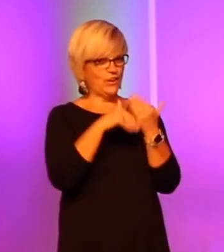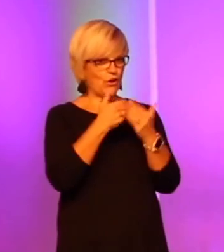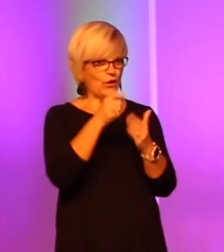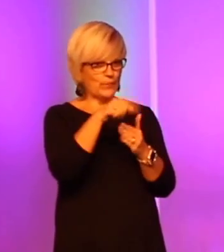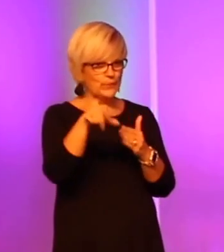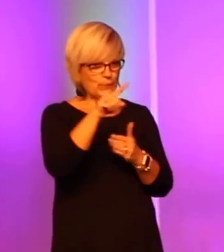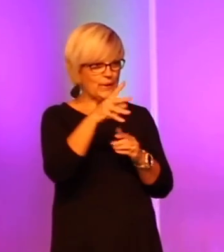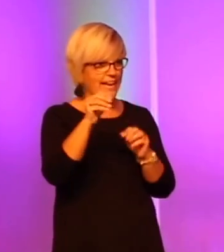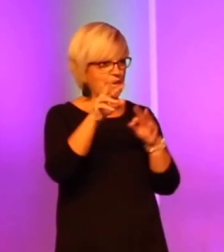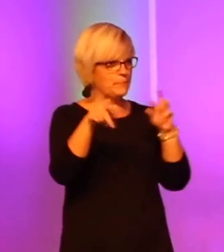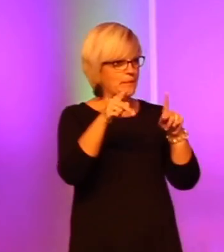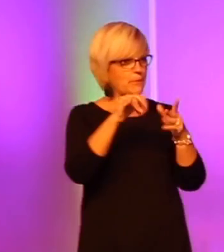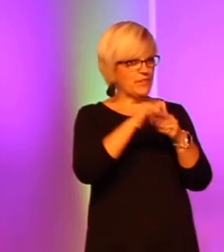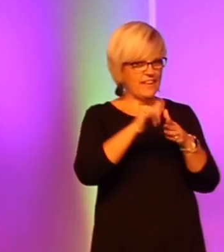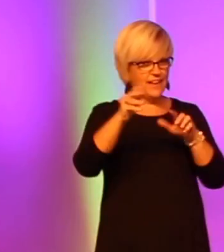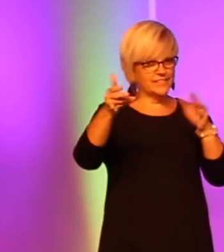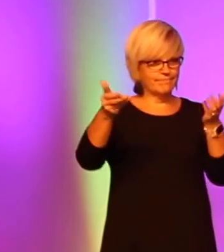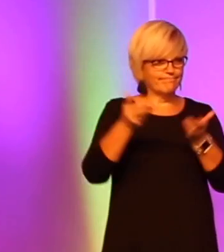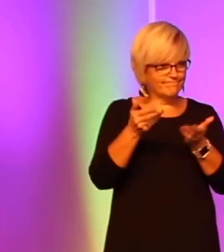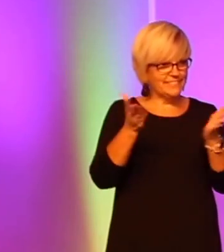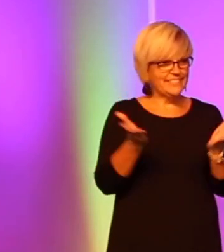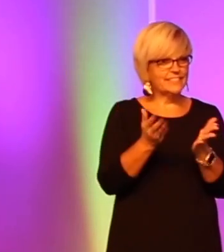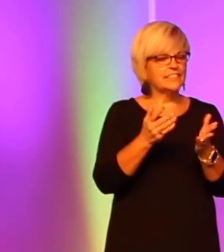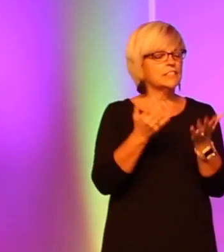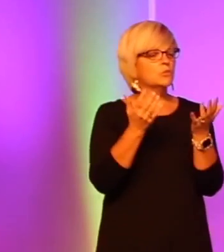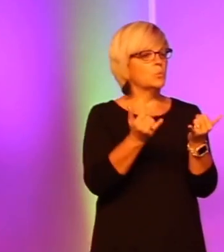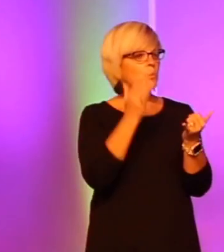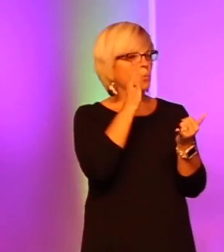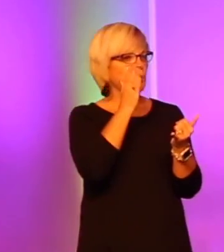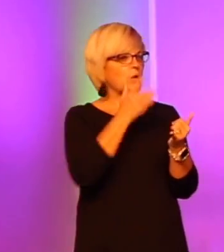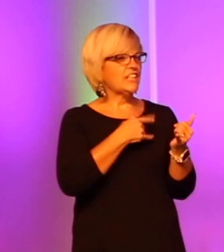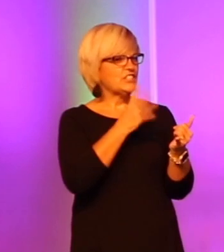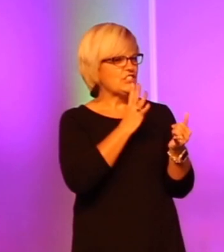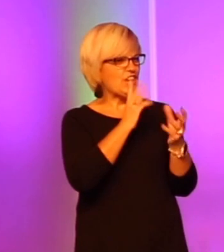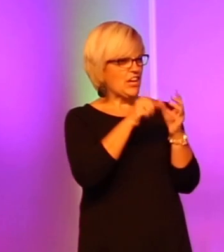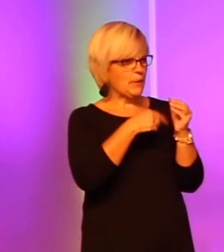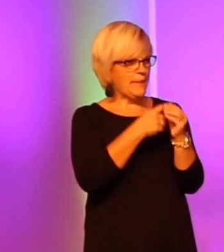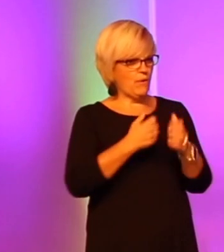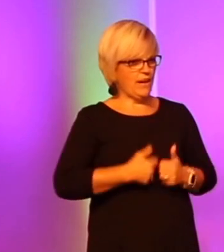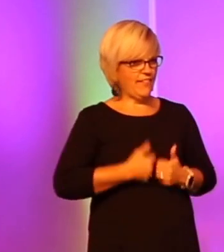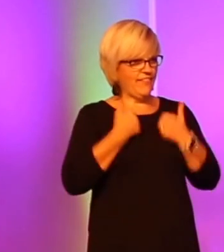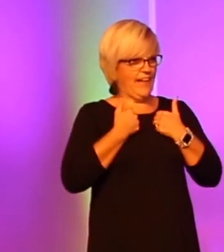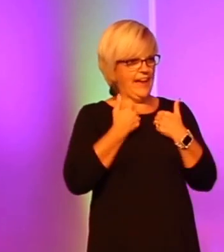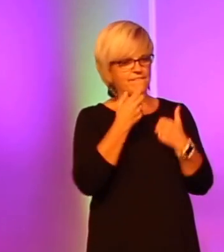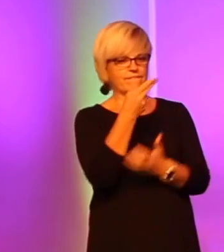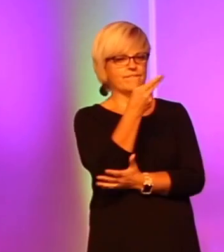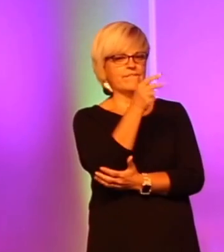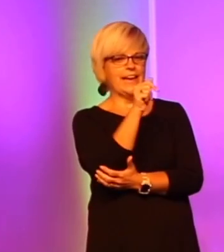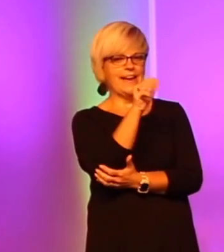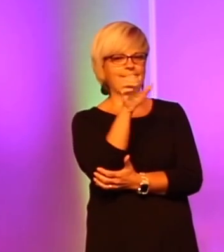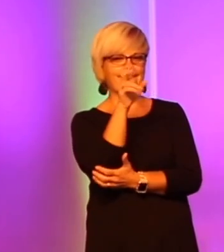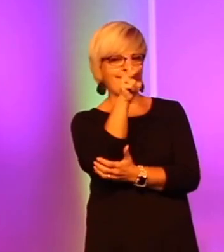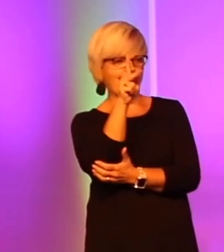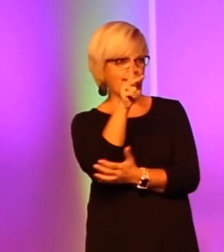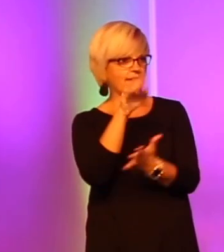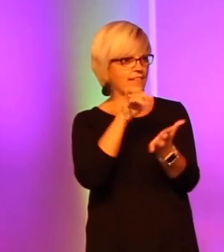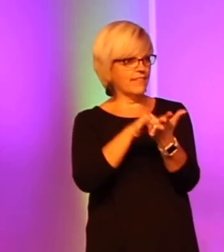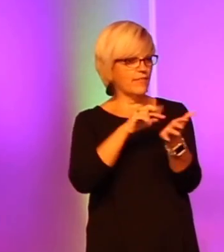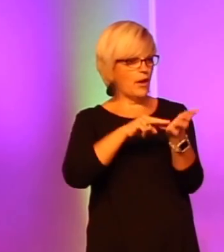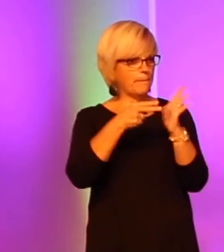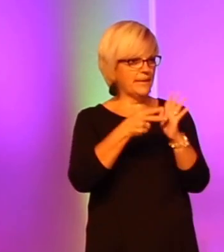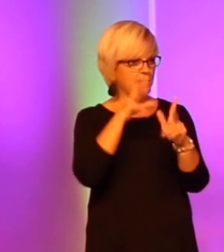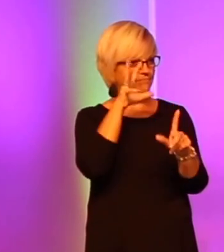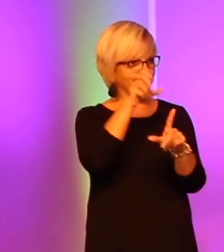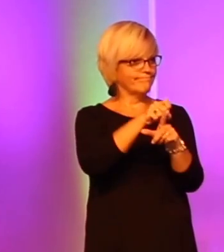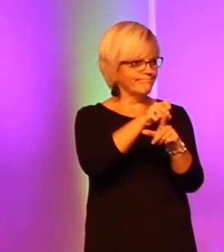a series we've been on for the last few weeks called Life Hacks. A life hack is a simple trick or tip that makes